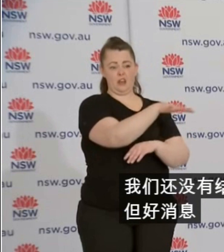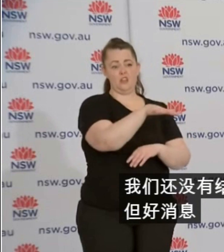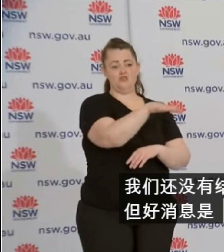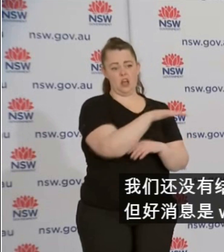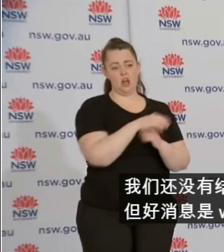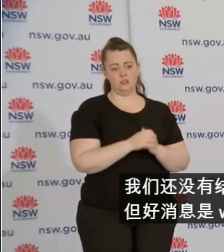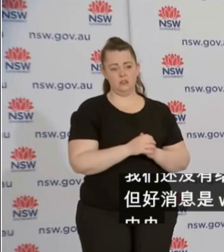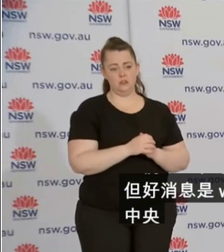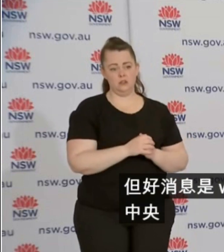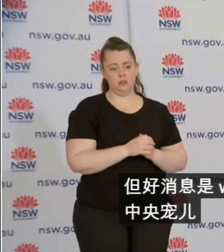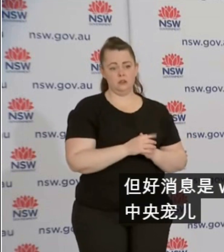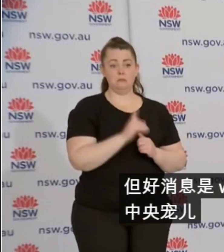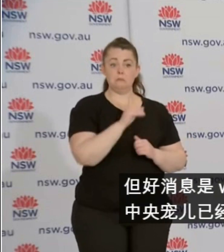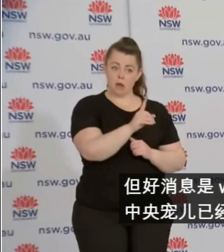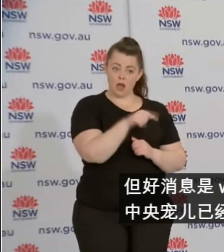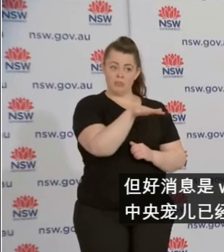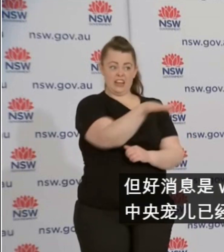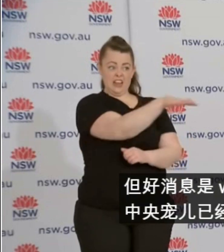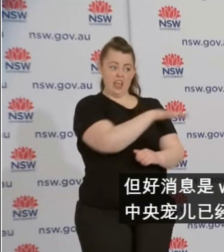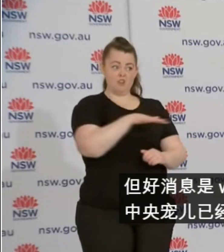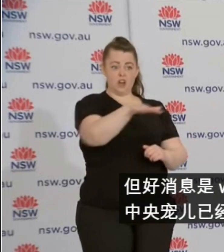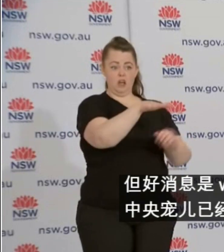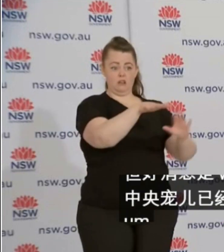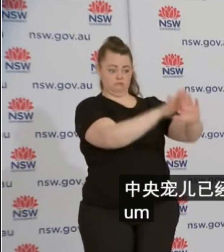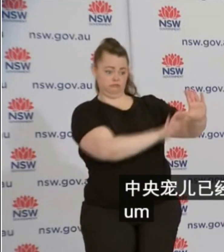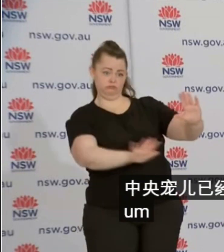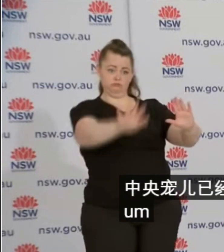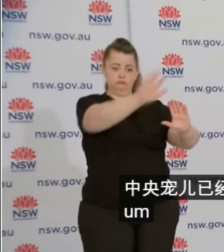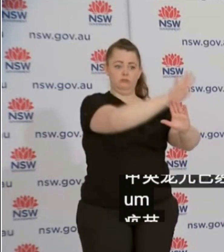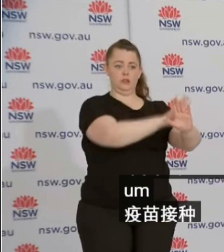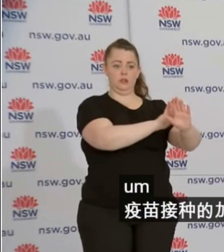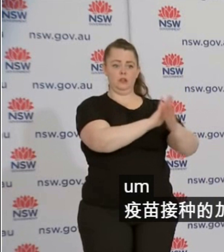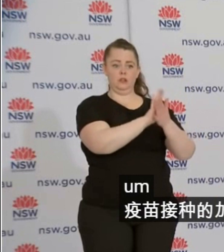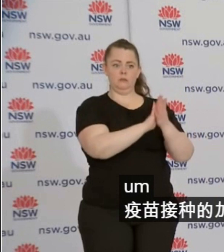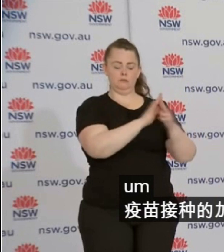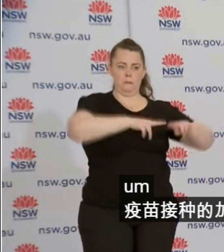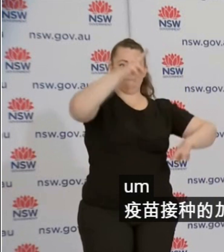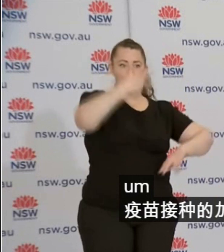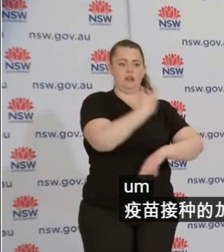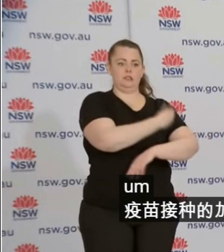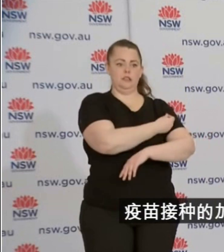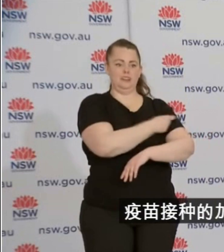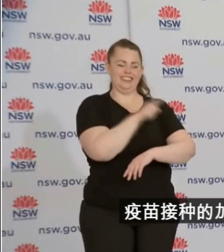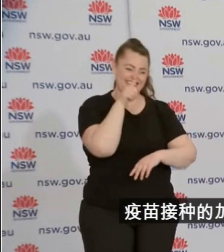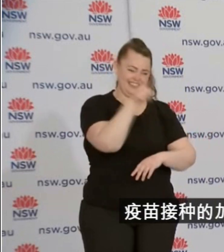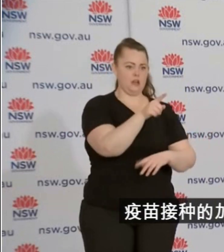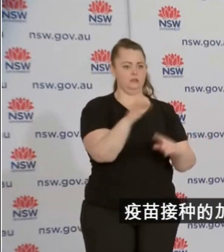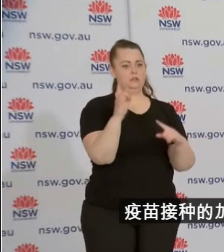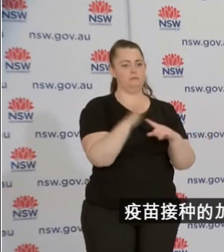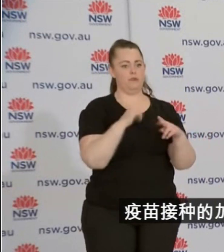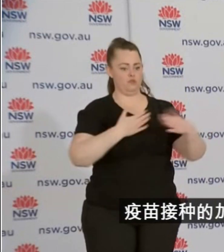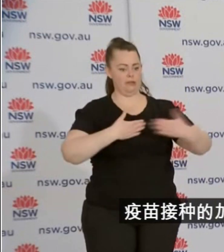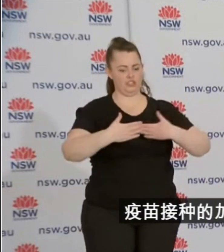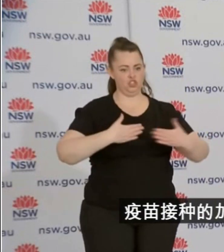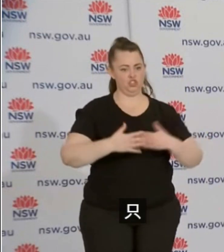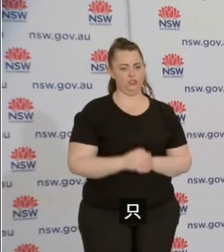good news is Wilcannia and the Central Darling has seen an acceleration in vaccination, which is going to be the key in managing this.